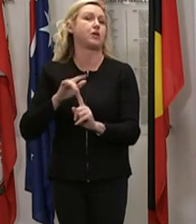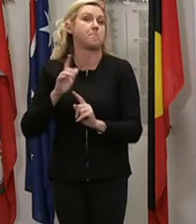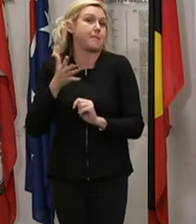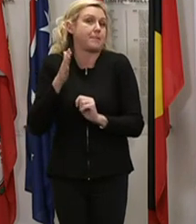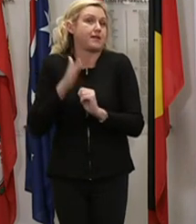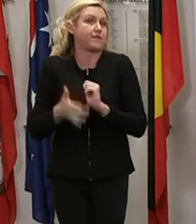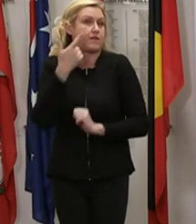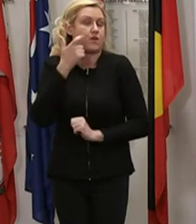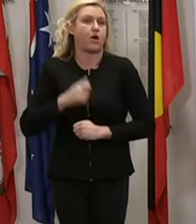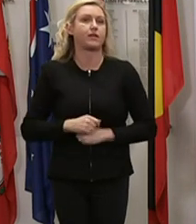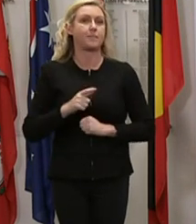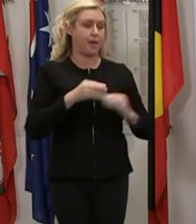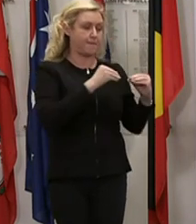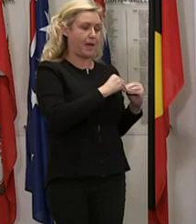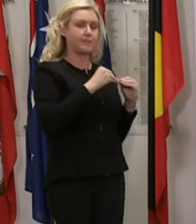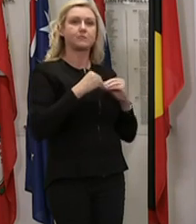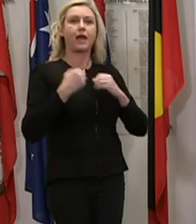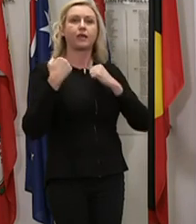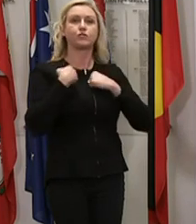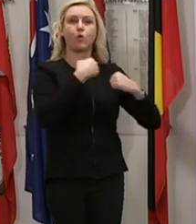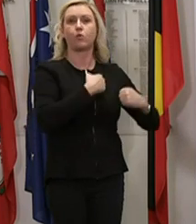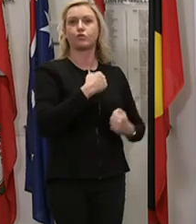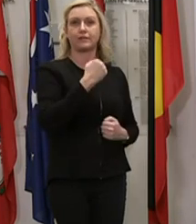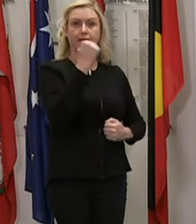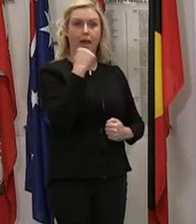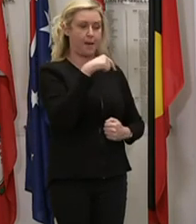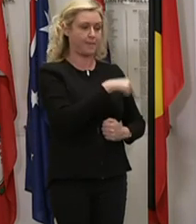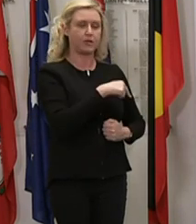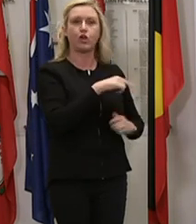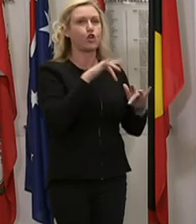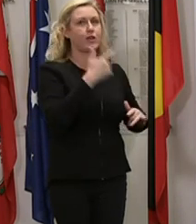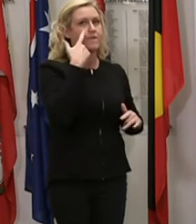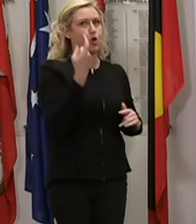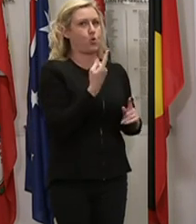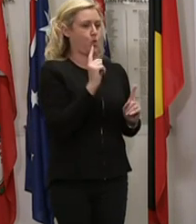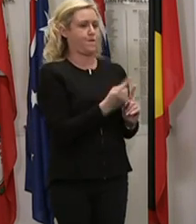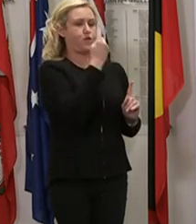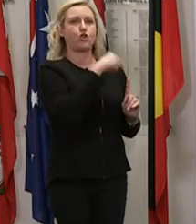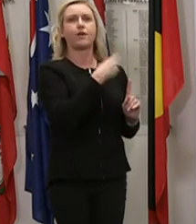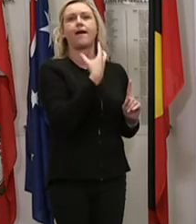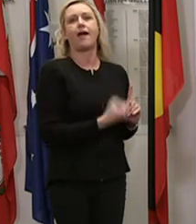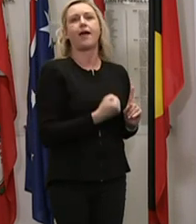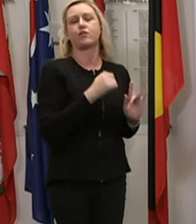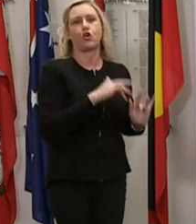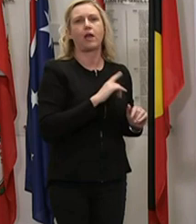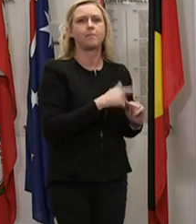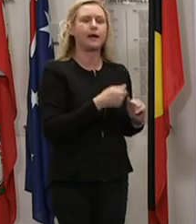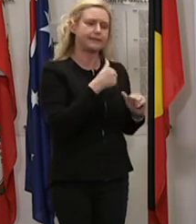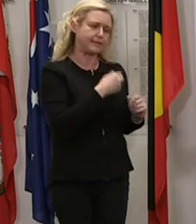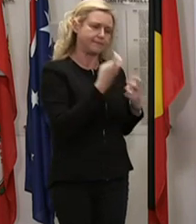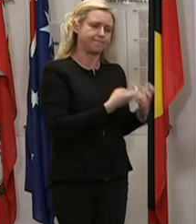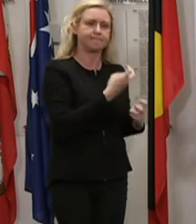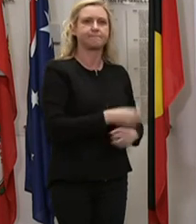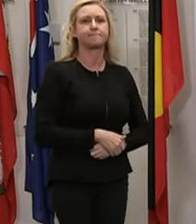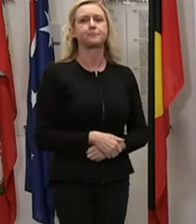to the Batemans Bay Soldiers Club, we're also continuing to look for the source of infection. In terms